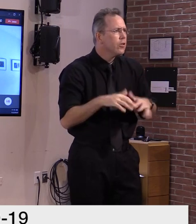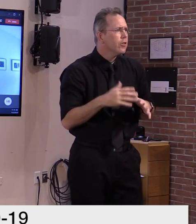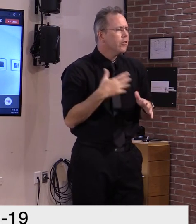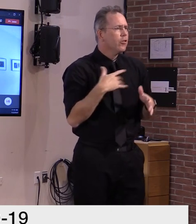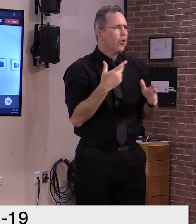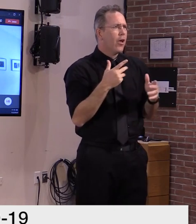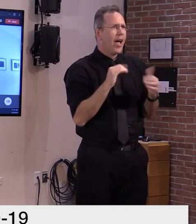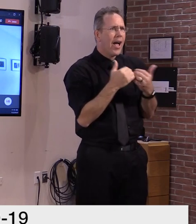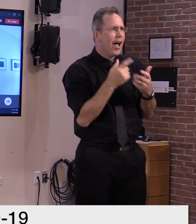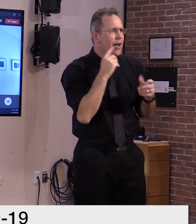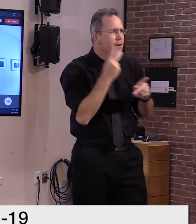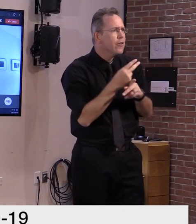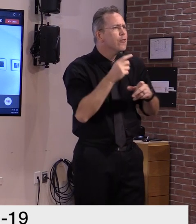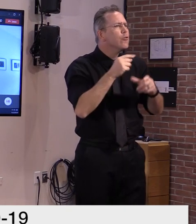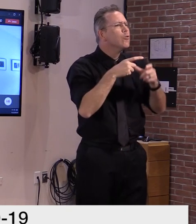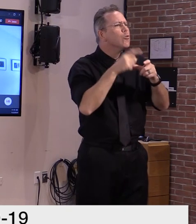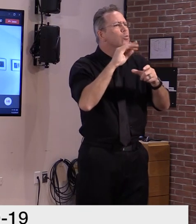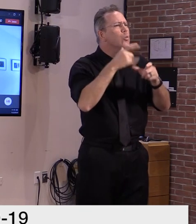leaf-keeping careless rides.